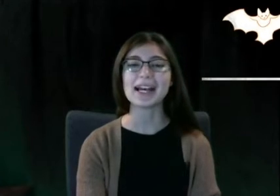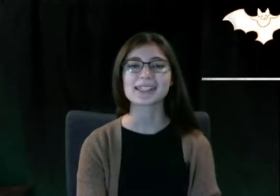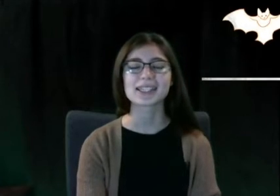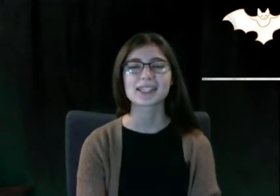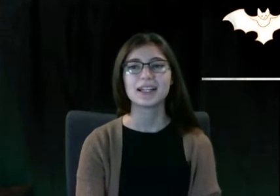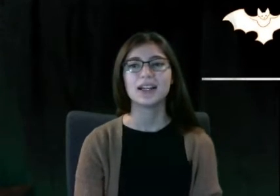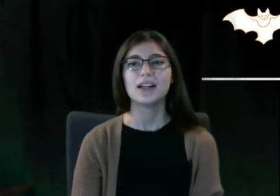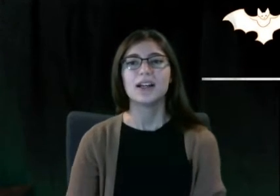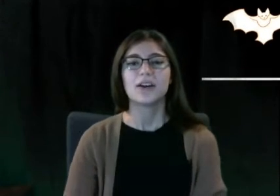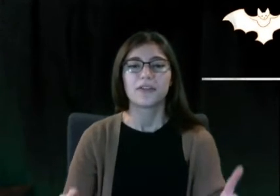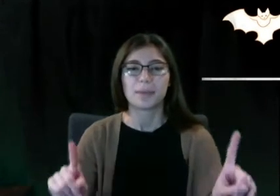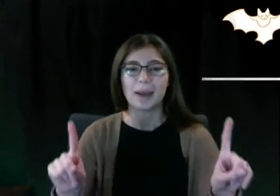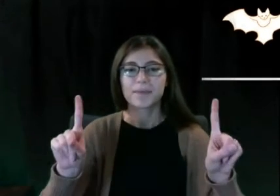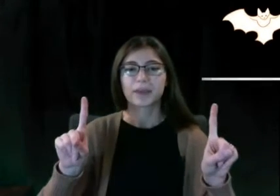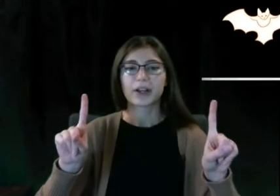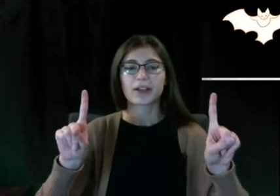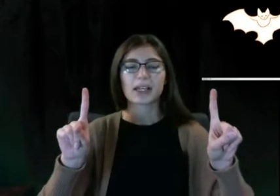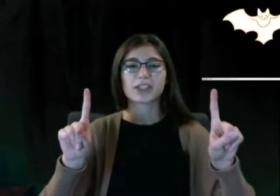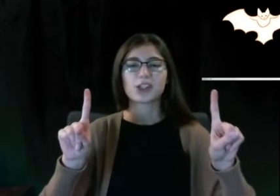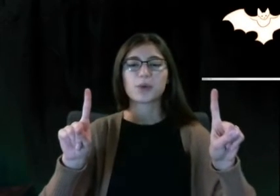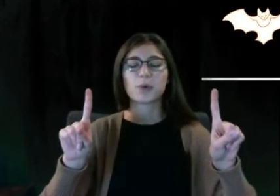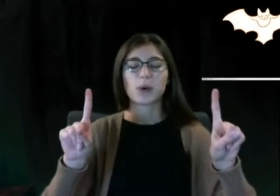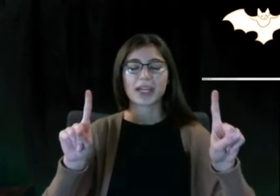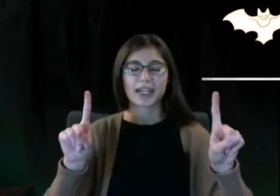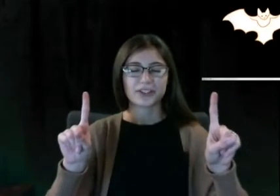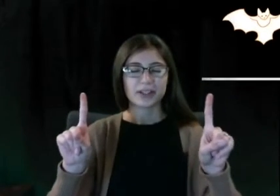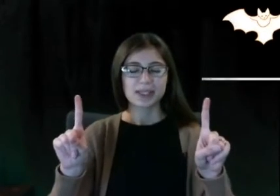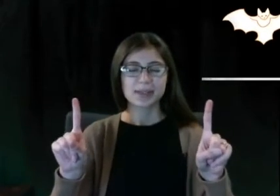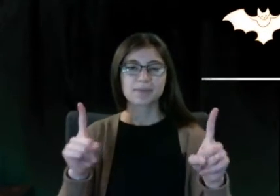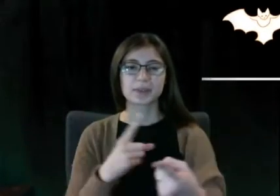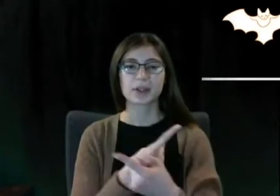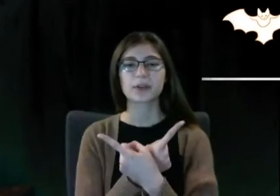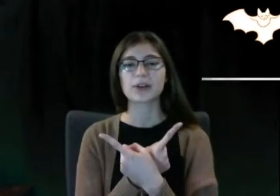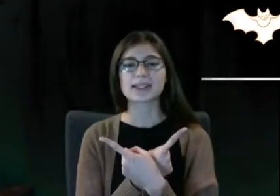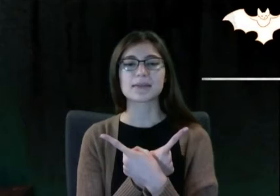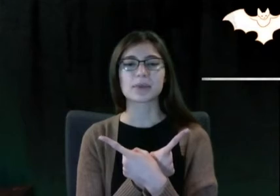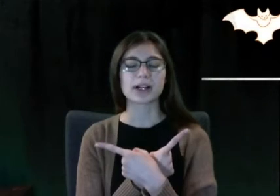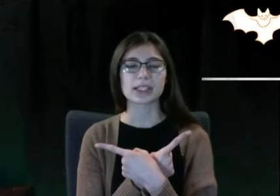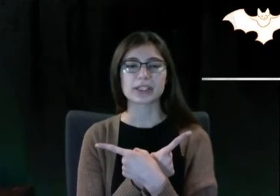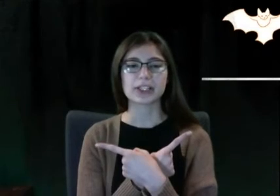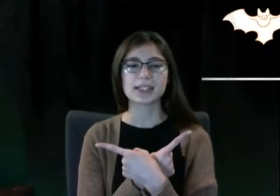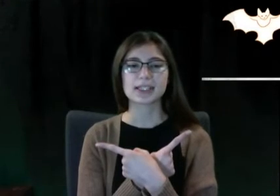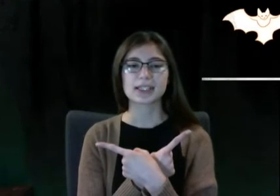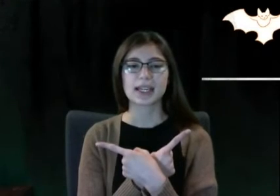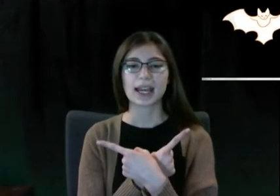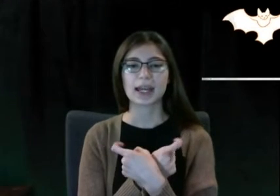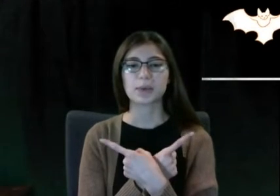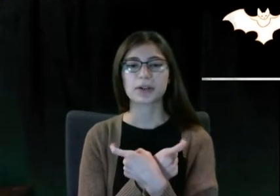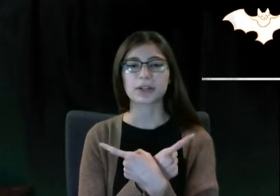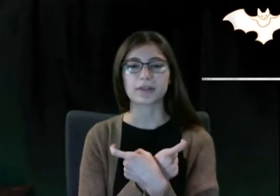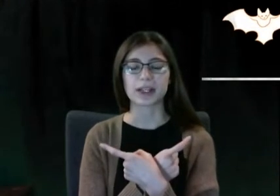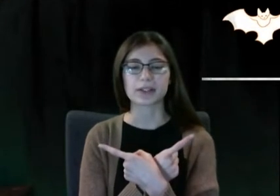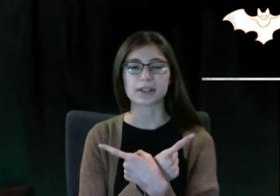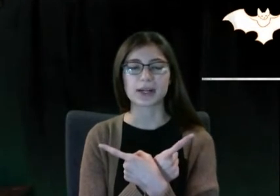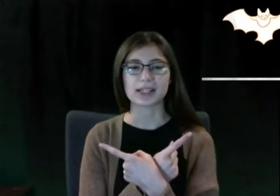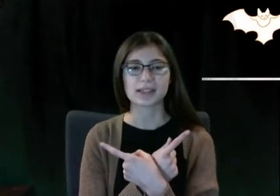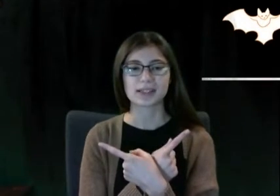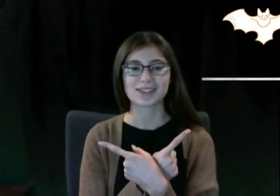Bat. For bat, you're going to make 2 1 hand shapes, cross them across your chest, and wiggle your fingers twice.